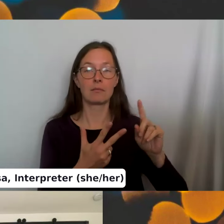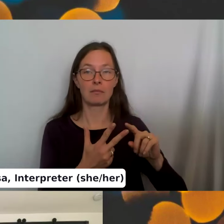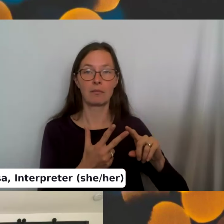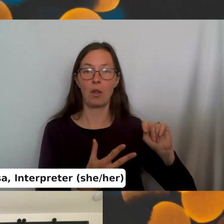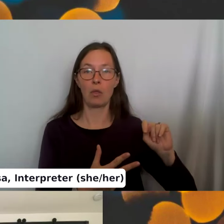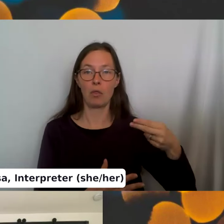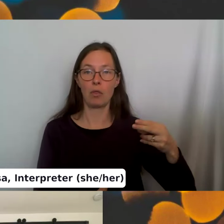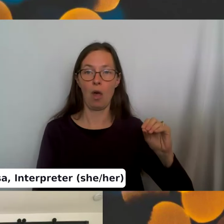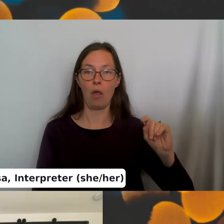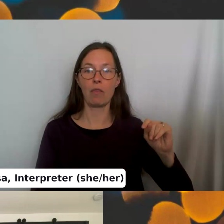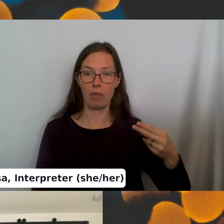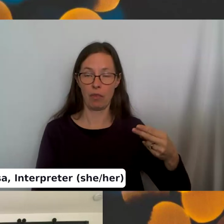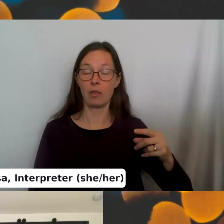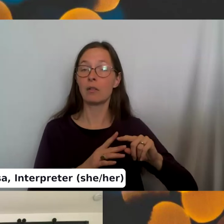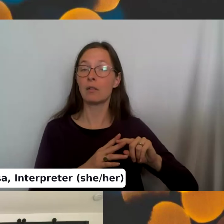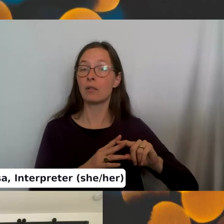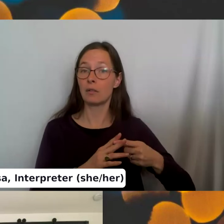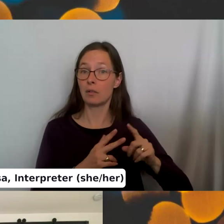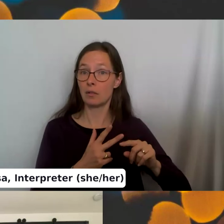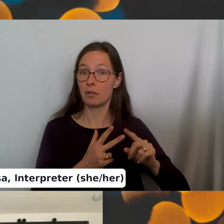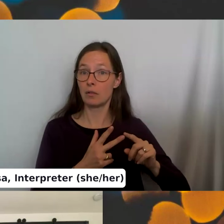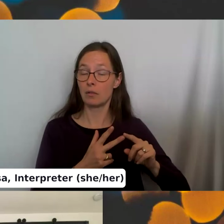tarot deck originated in